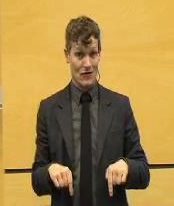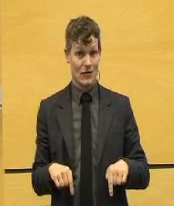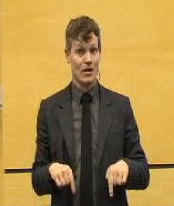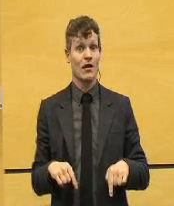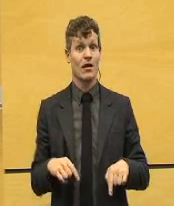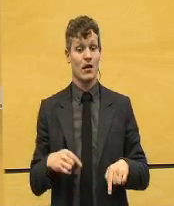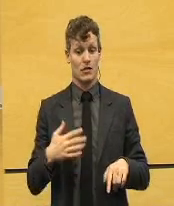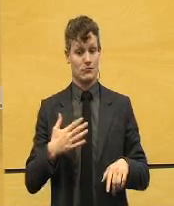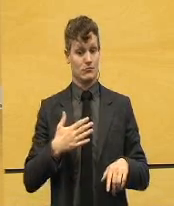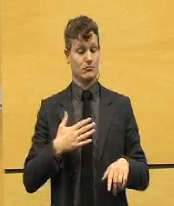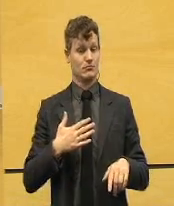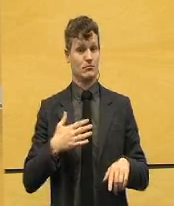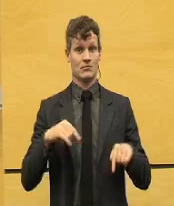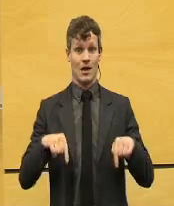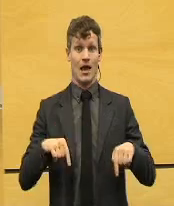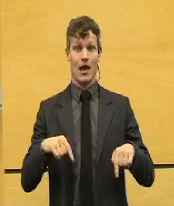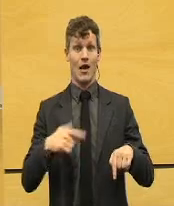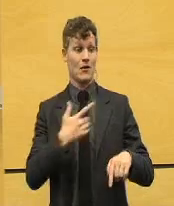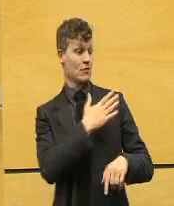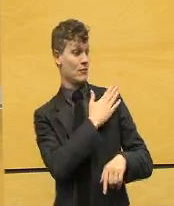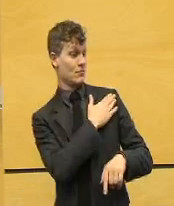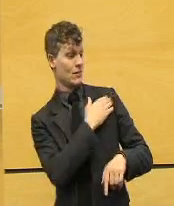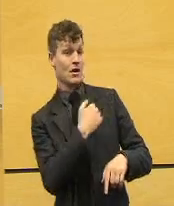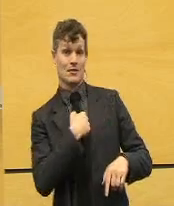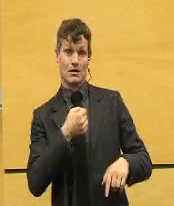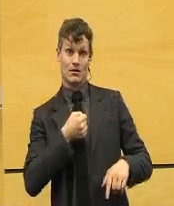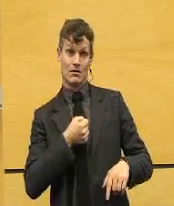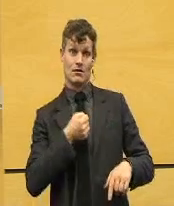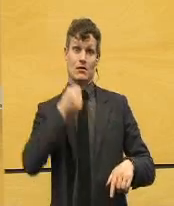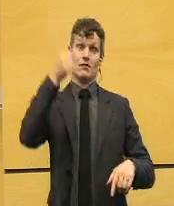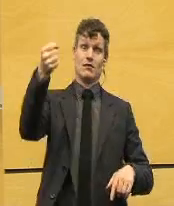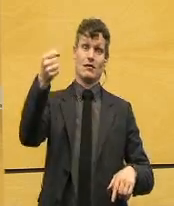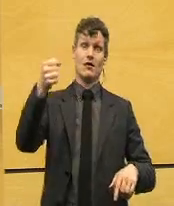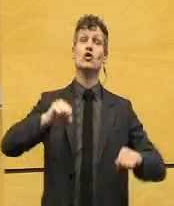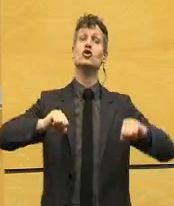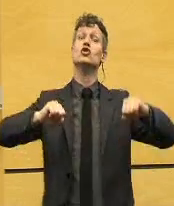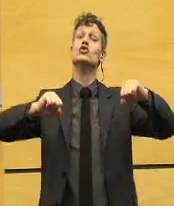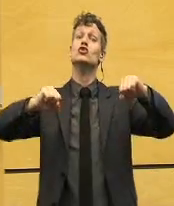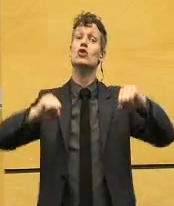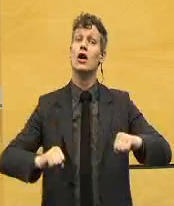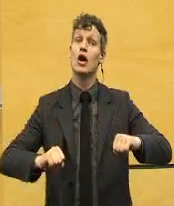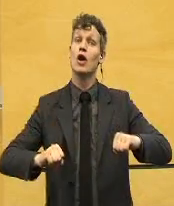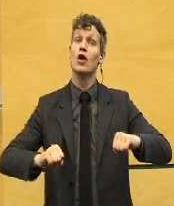to be the chair of the subcommittee on